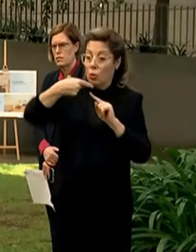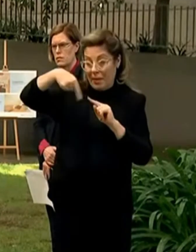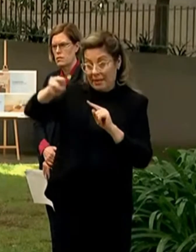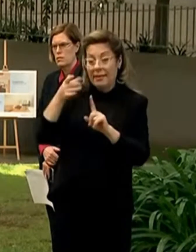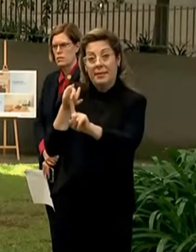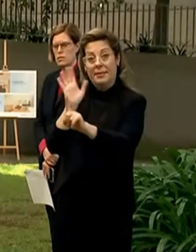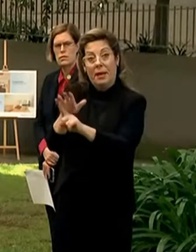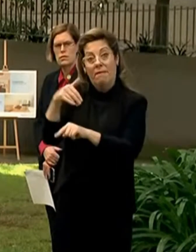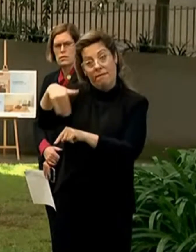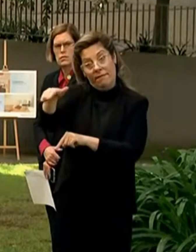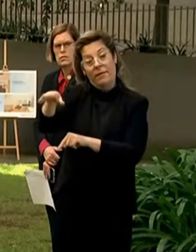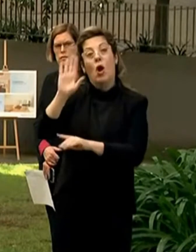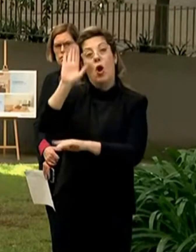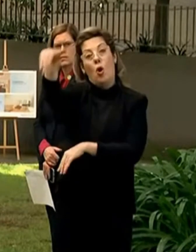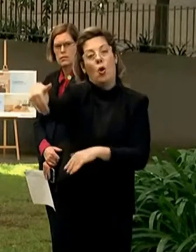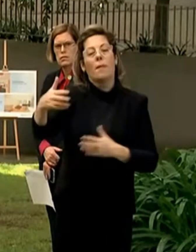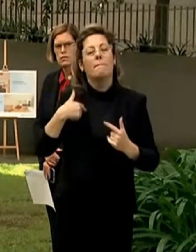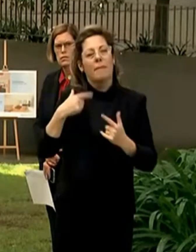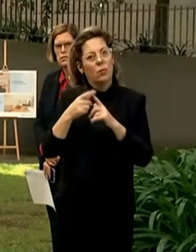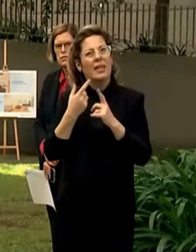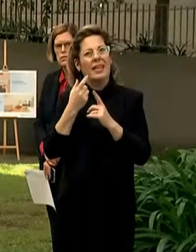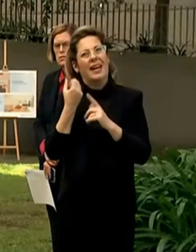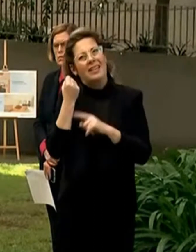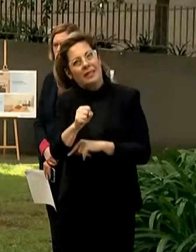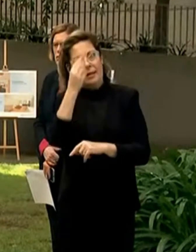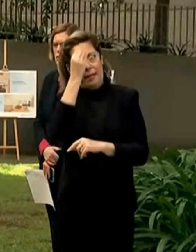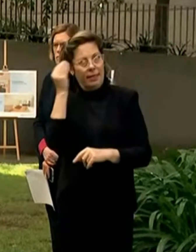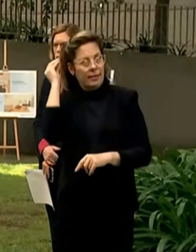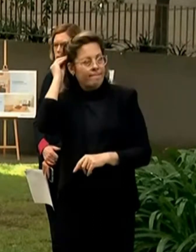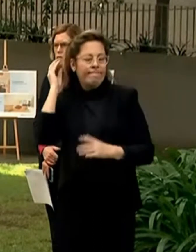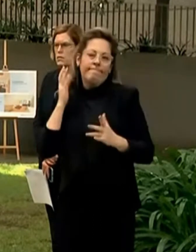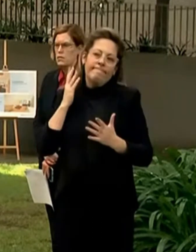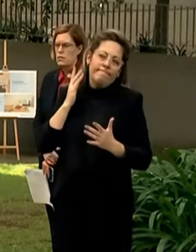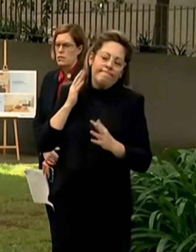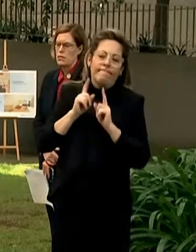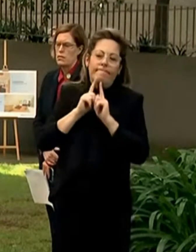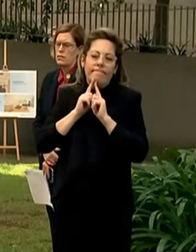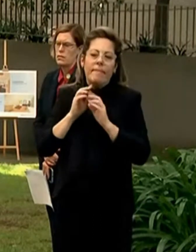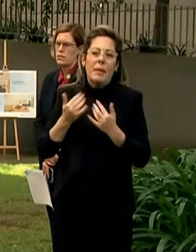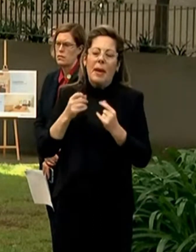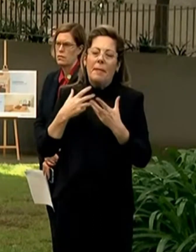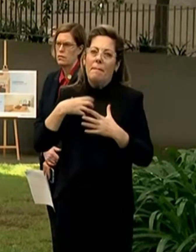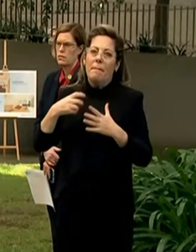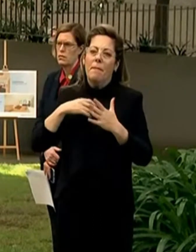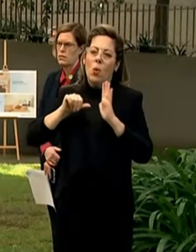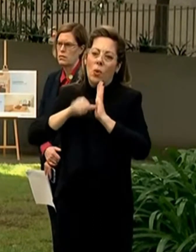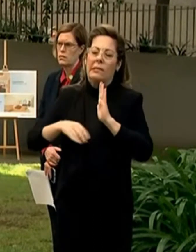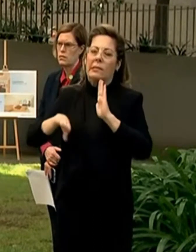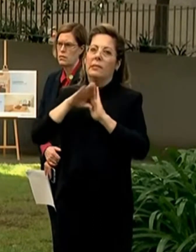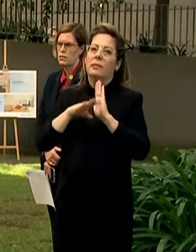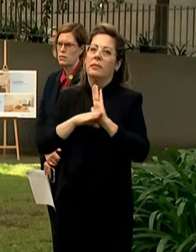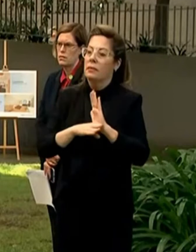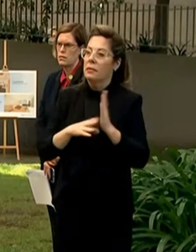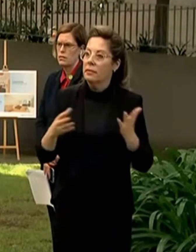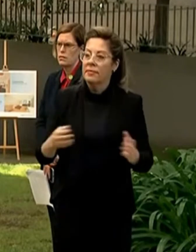consider what measures we take if we need to take any further measures. Well, look, there are a number of things that we could consider, but it has